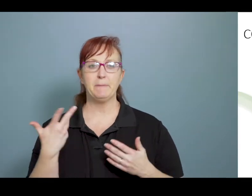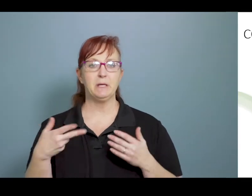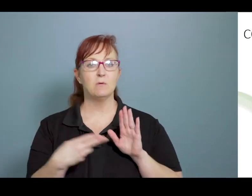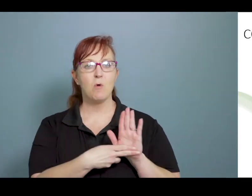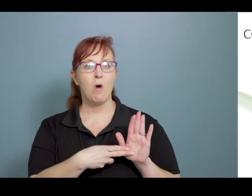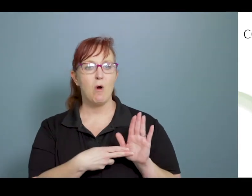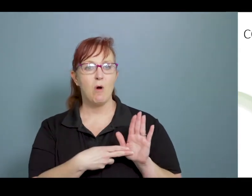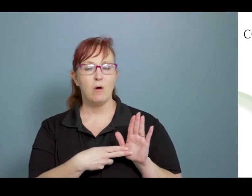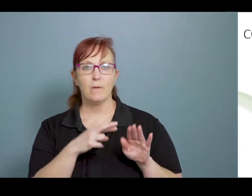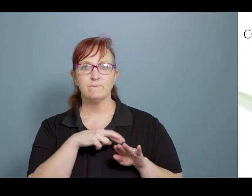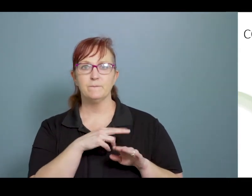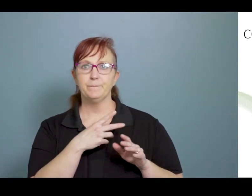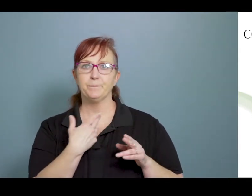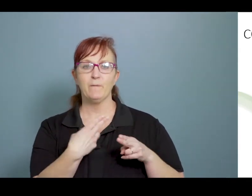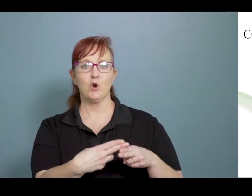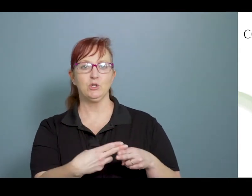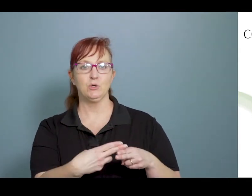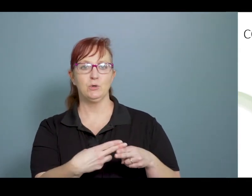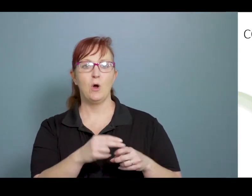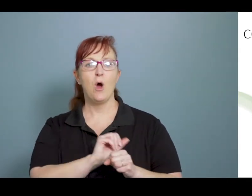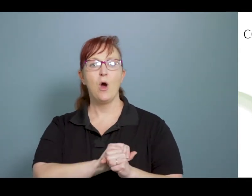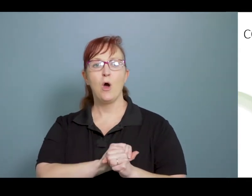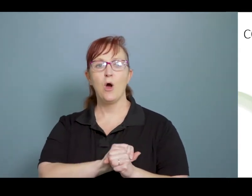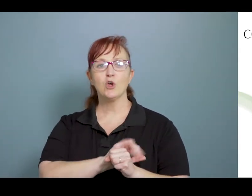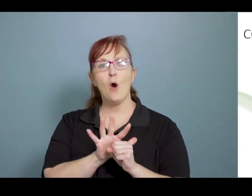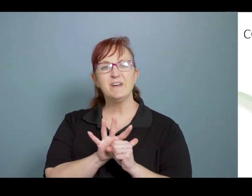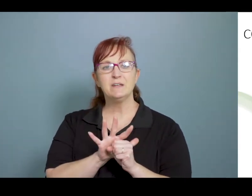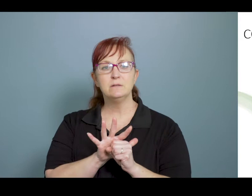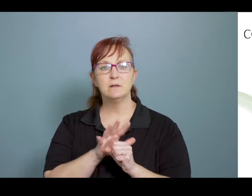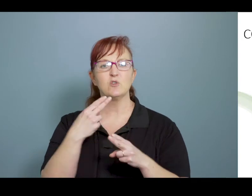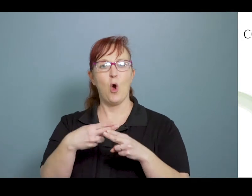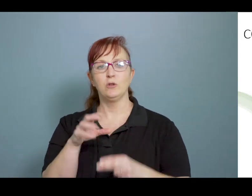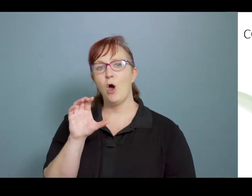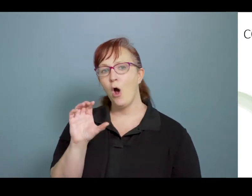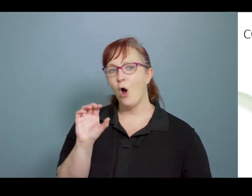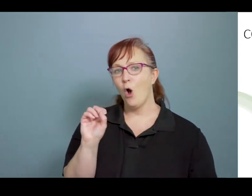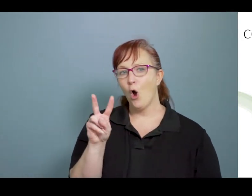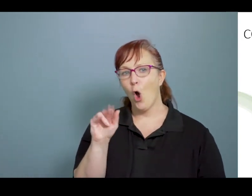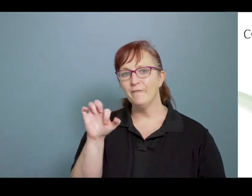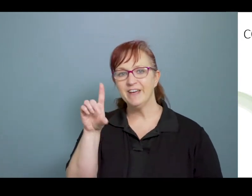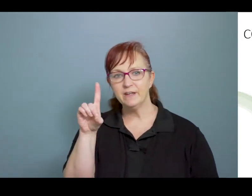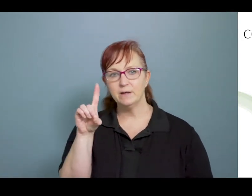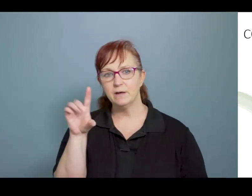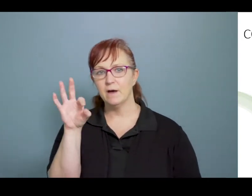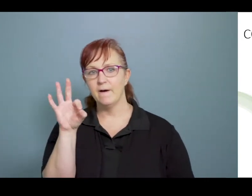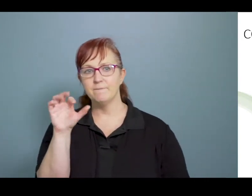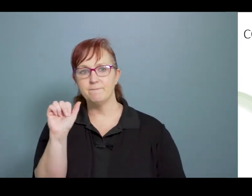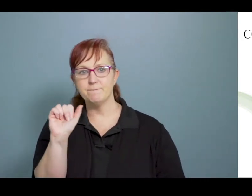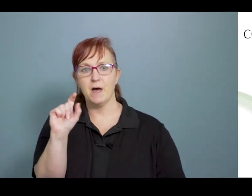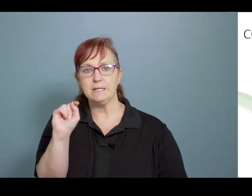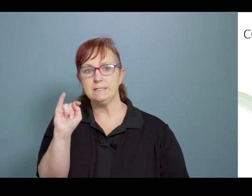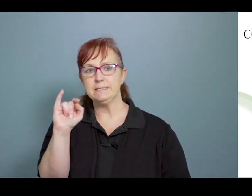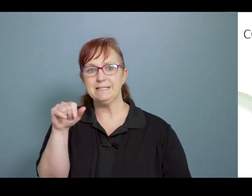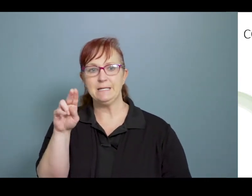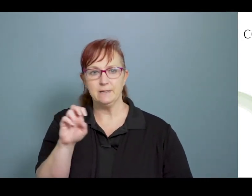or referred to as COVID fatigue. So it can be super